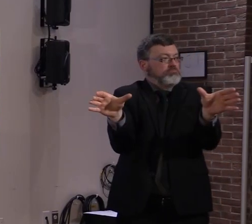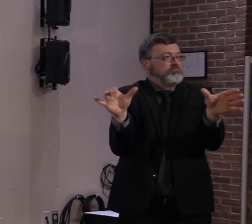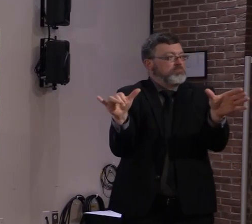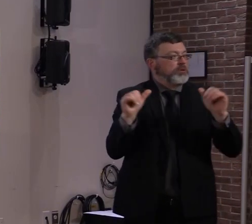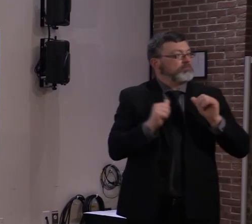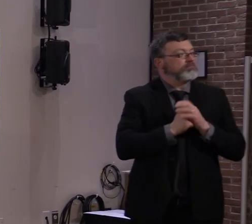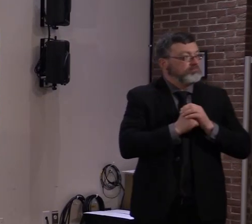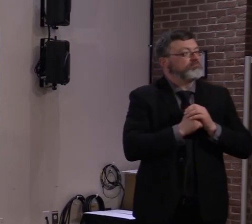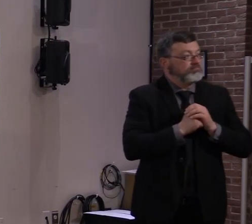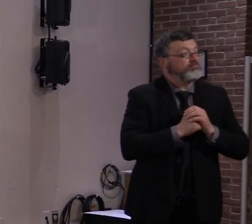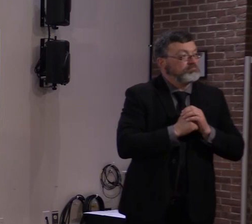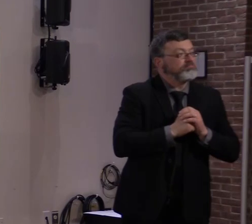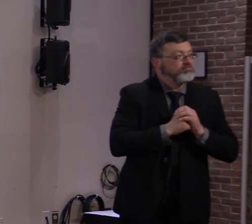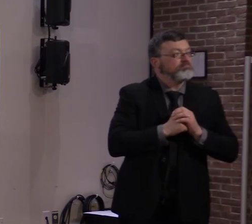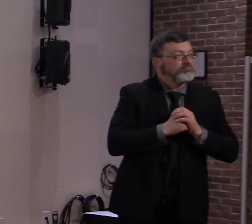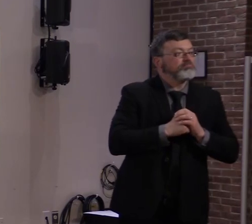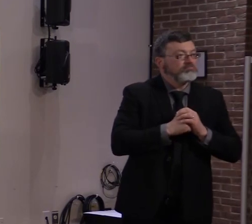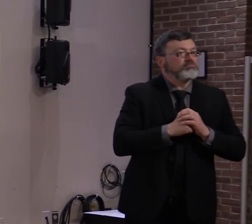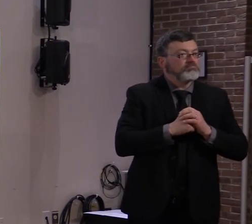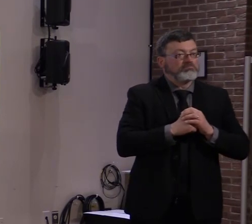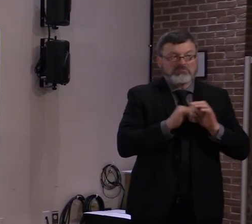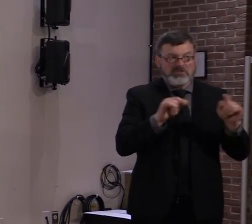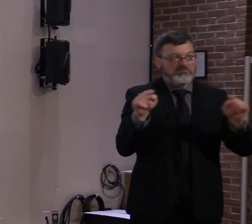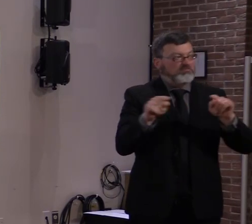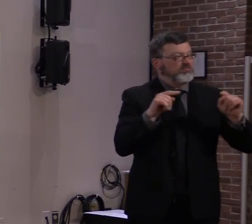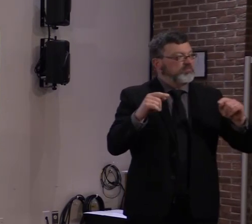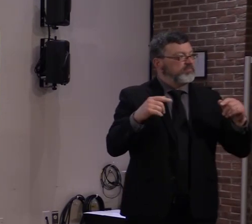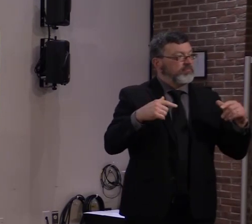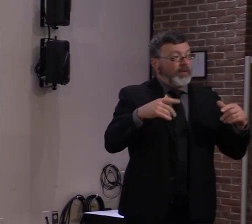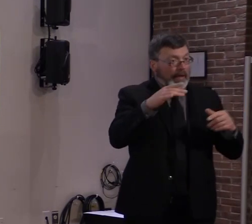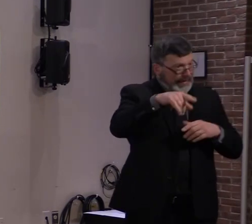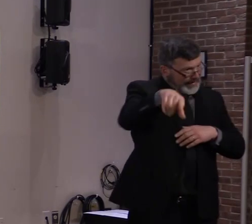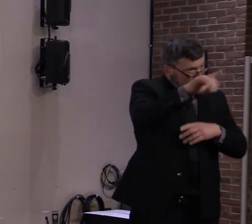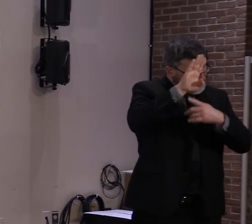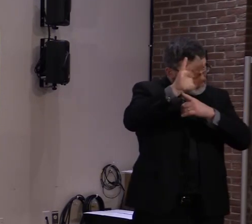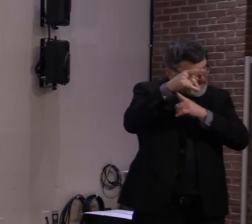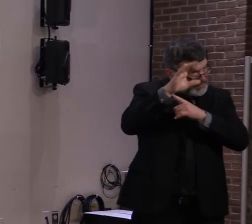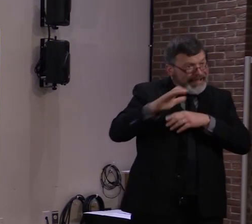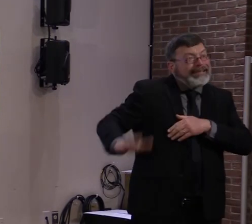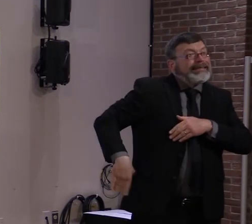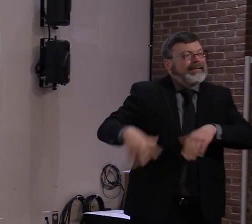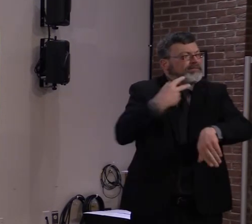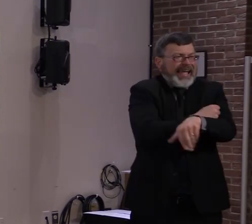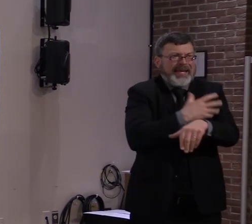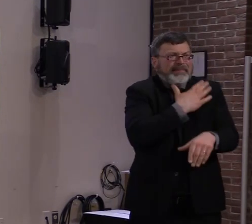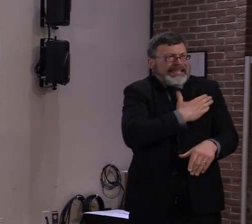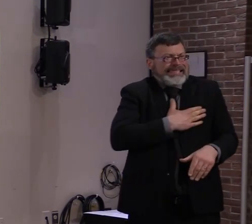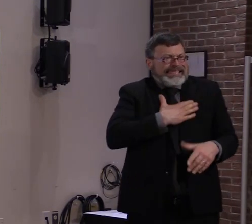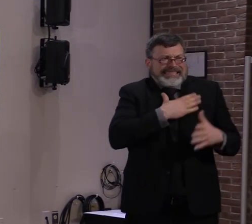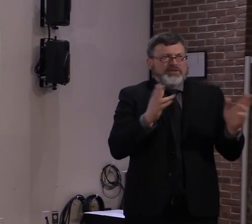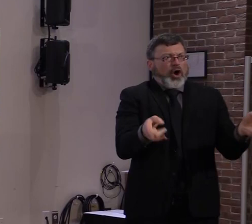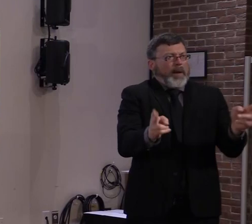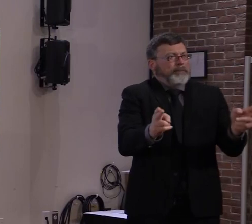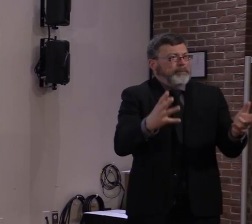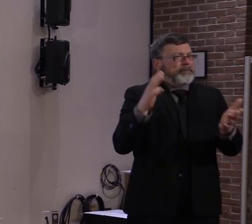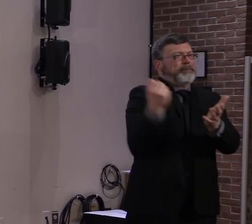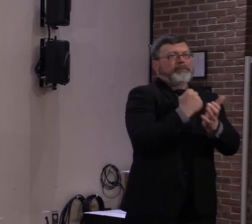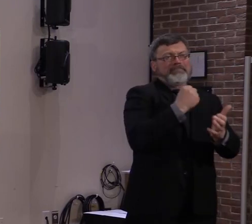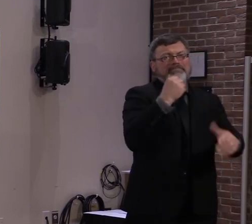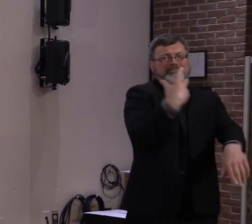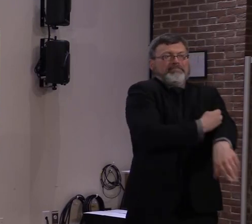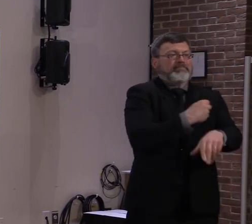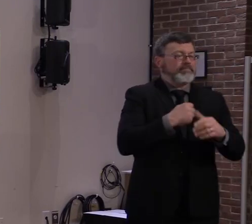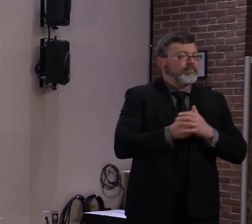sign up as soon as possible. It's the best way to end the pandemic and get back to normal. We have had